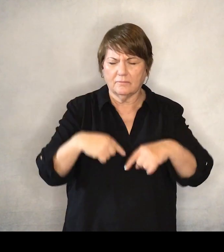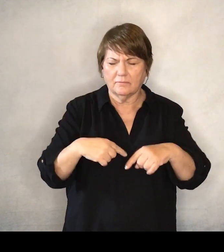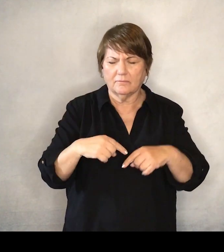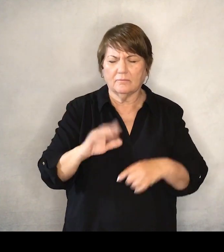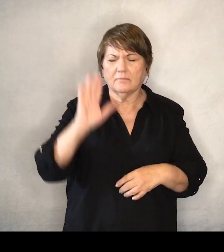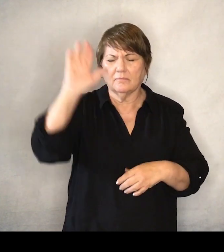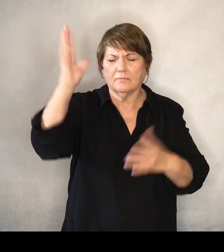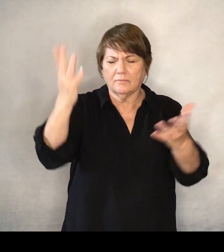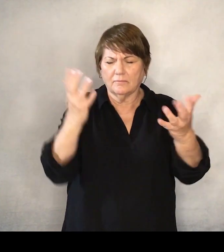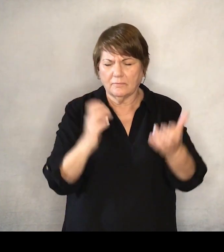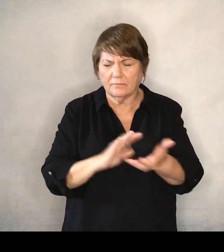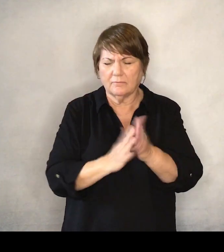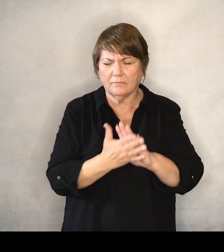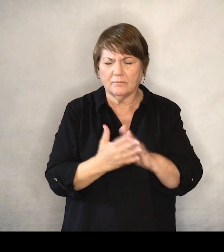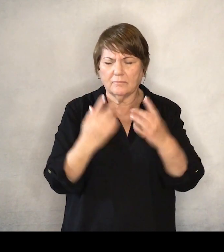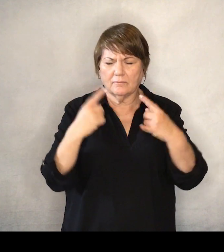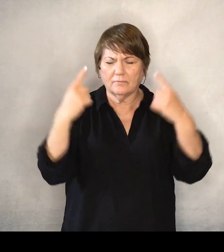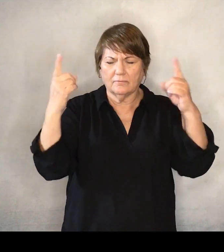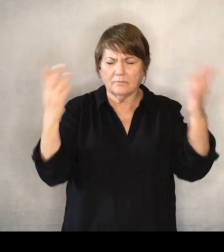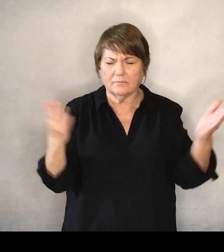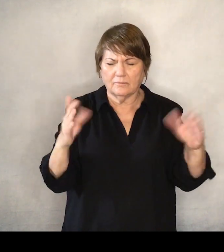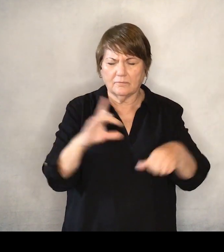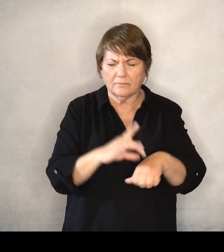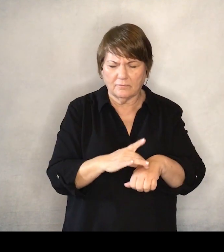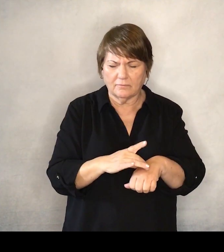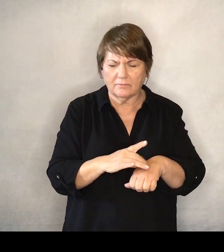kingdom come, thy will be done,